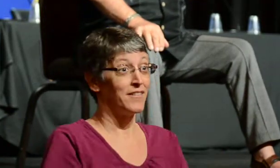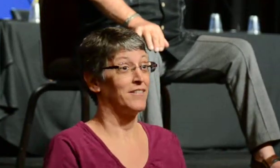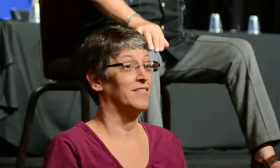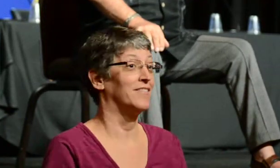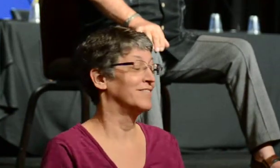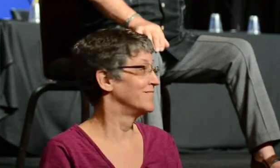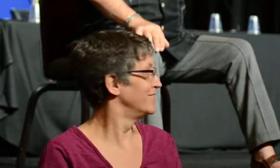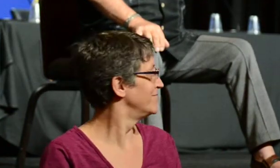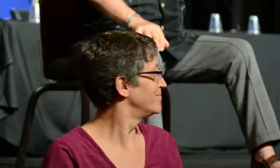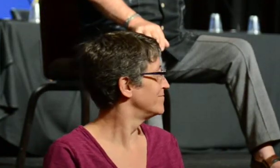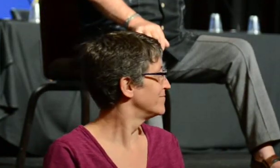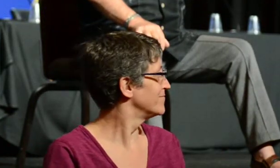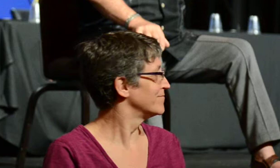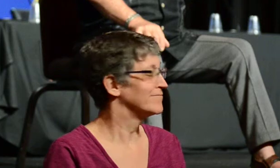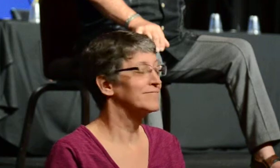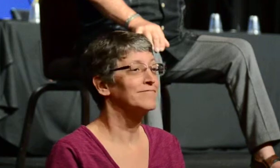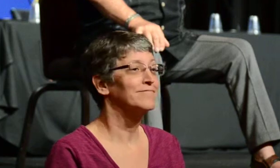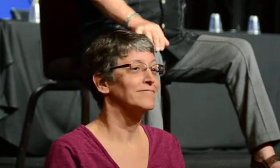Thank you.